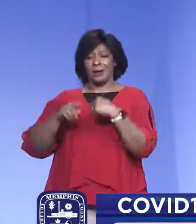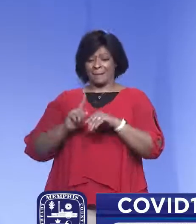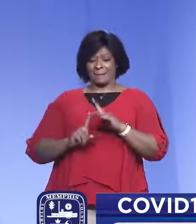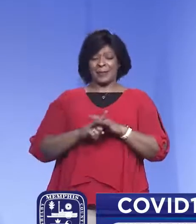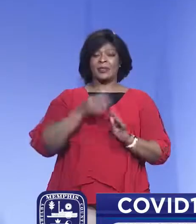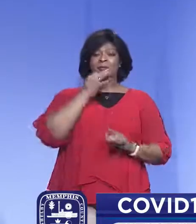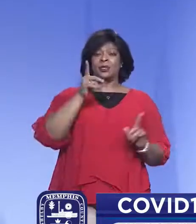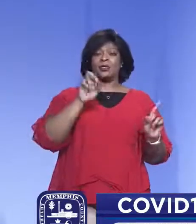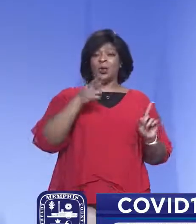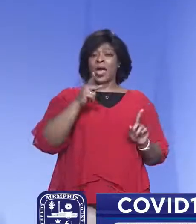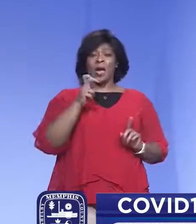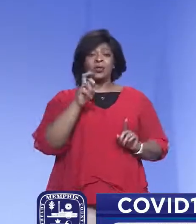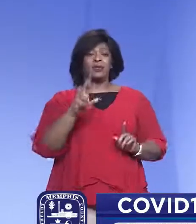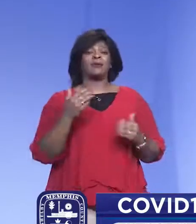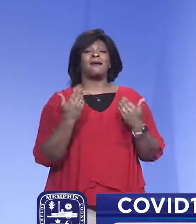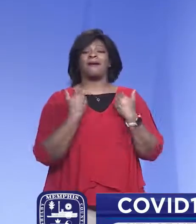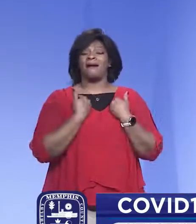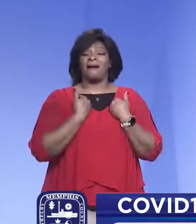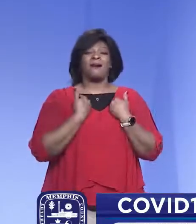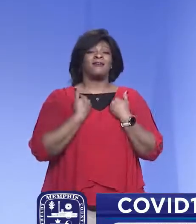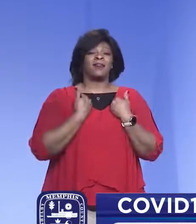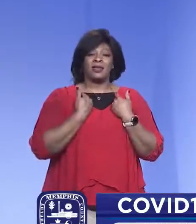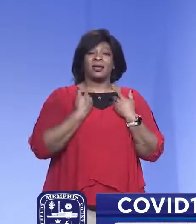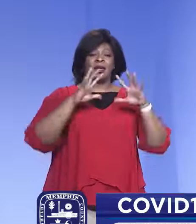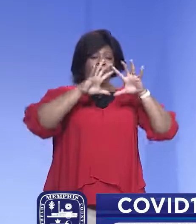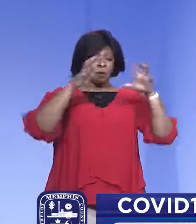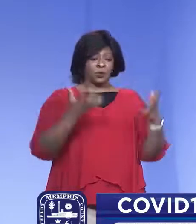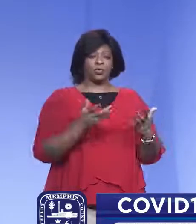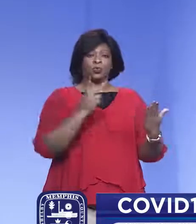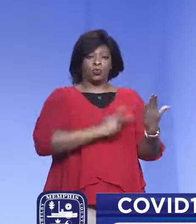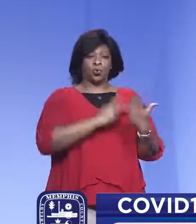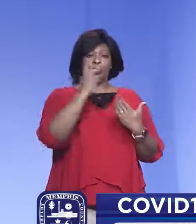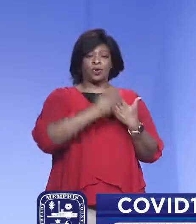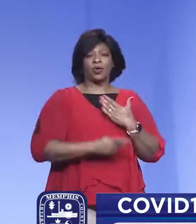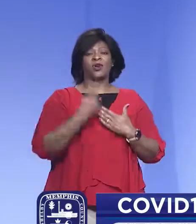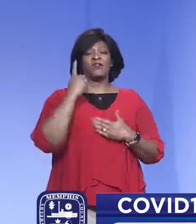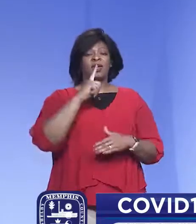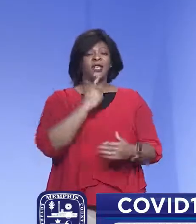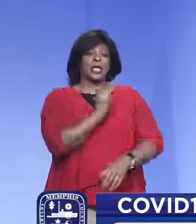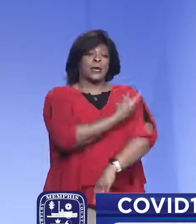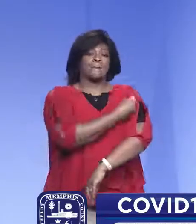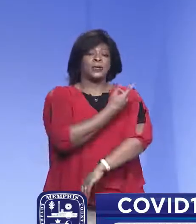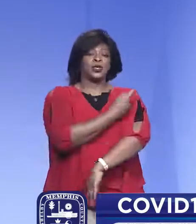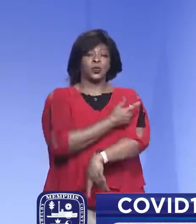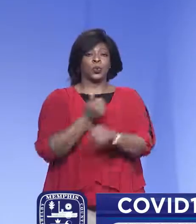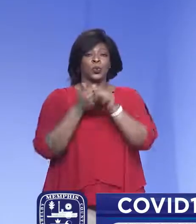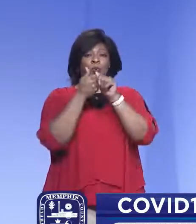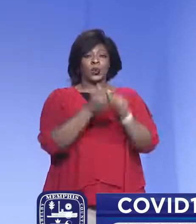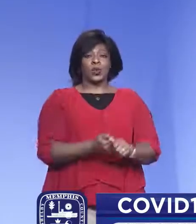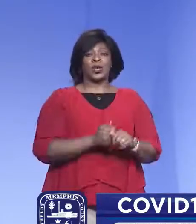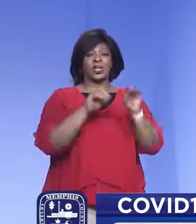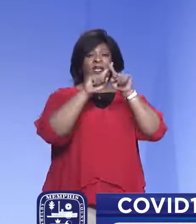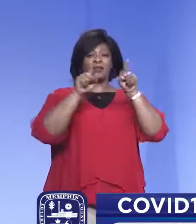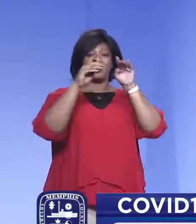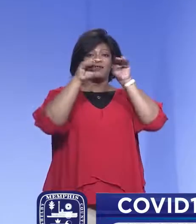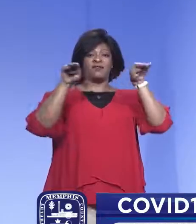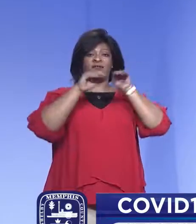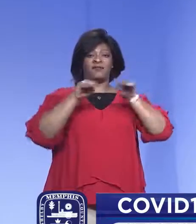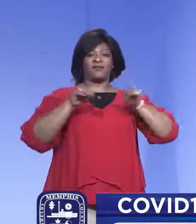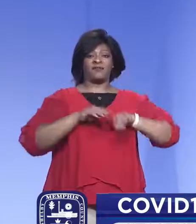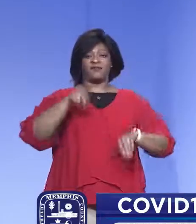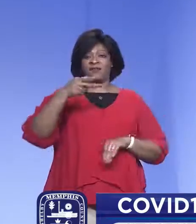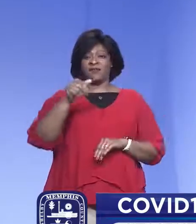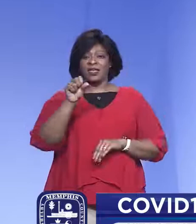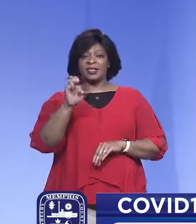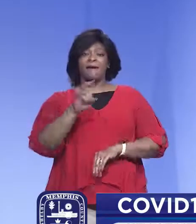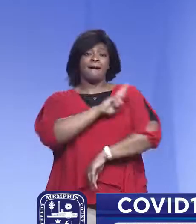Dr. Haushalter has a comprehensive program for the immunization according to phases. Our hospital